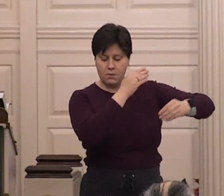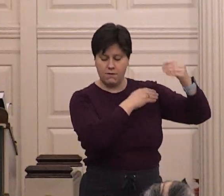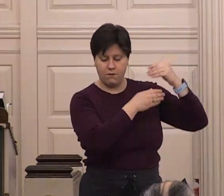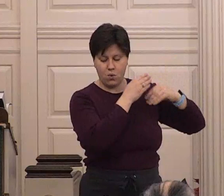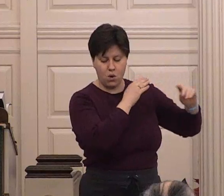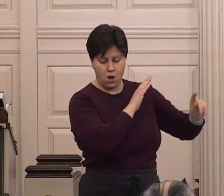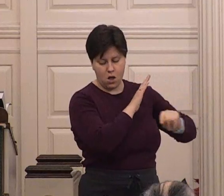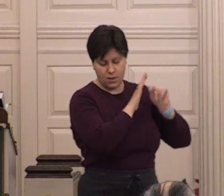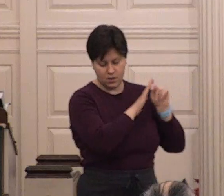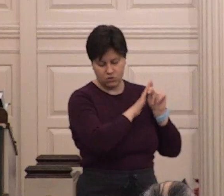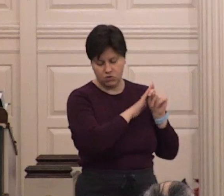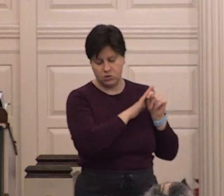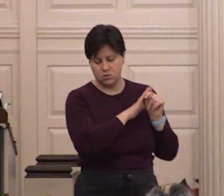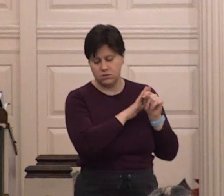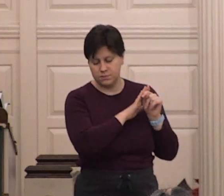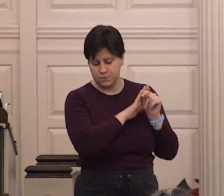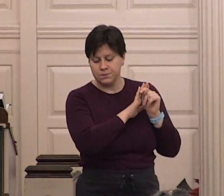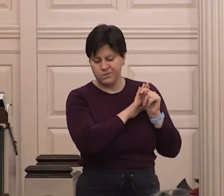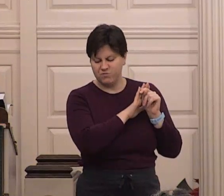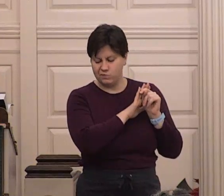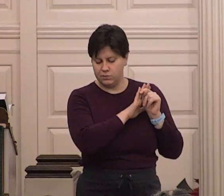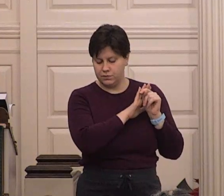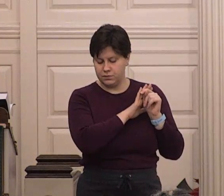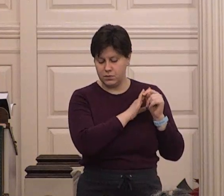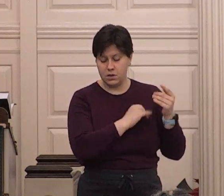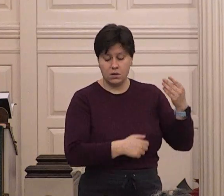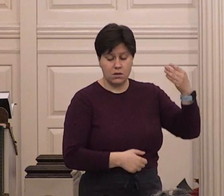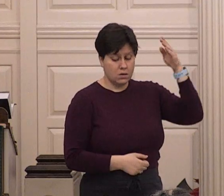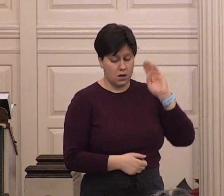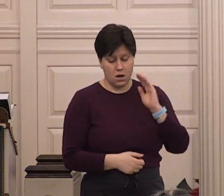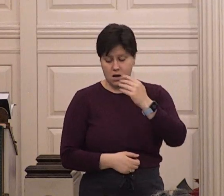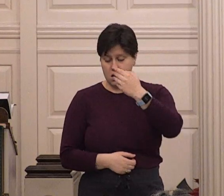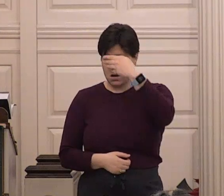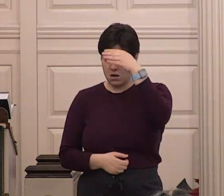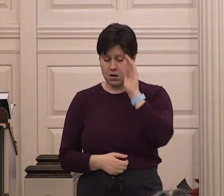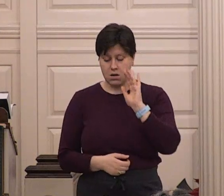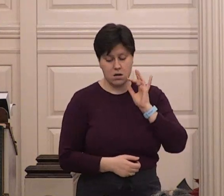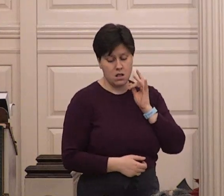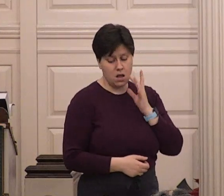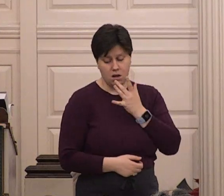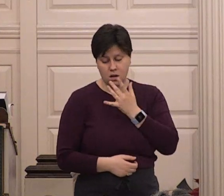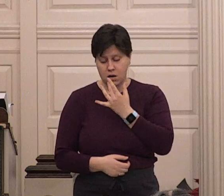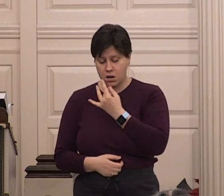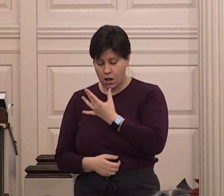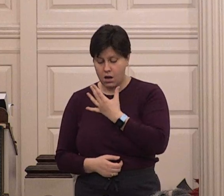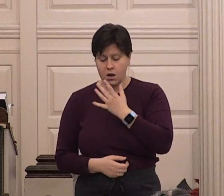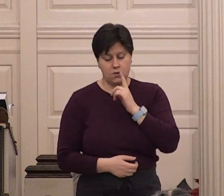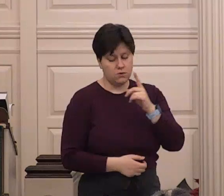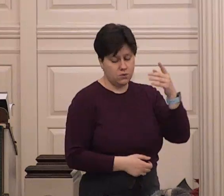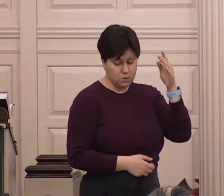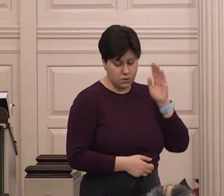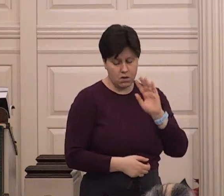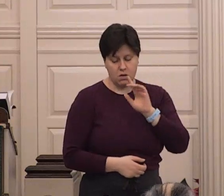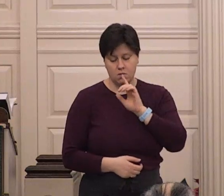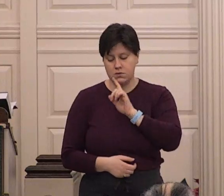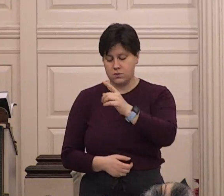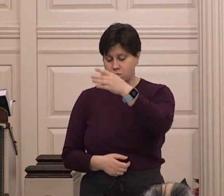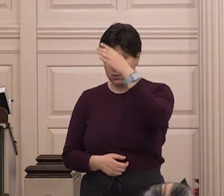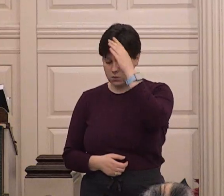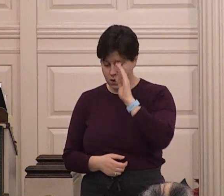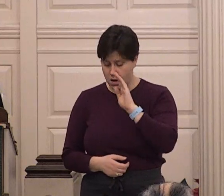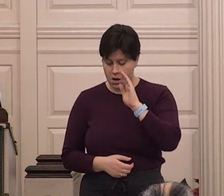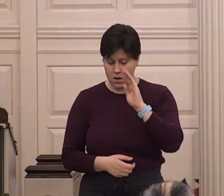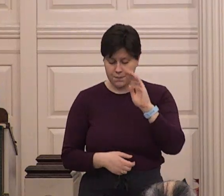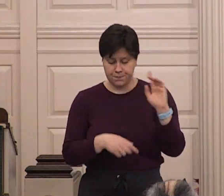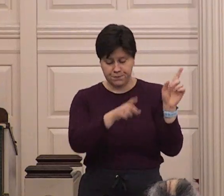God, born of the Father before all ages, God from God, light from light, true God from